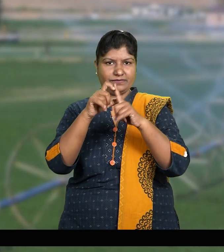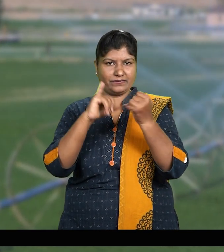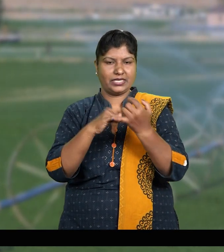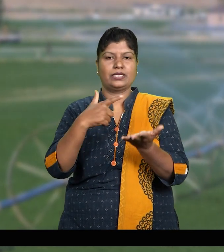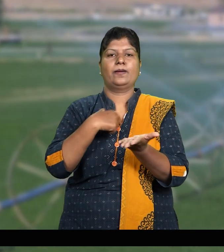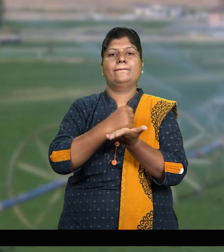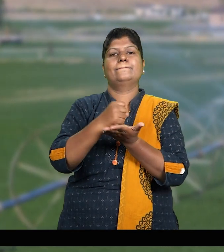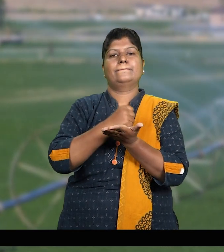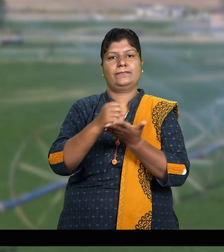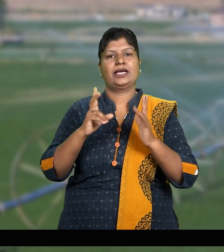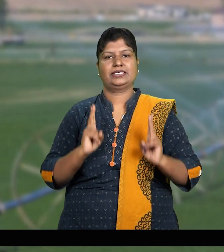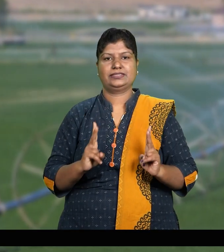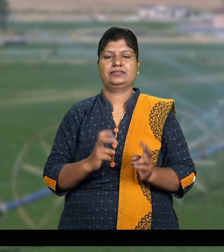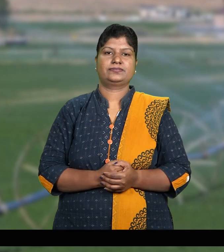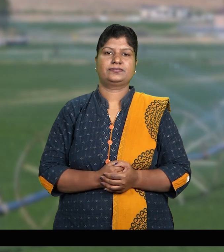practiced.